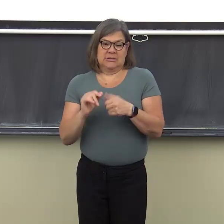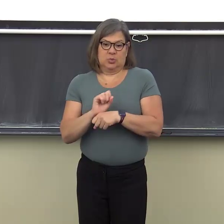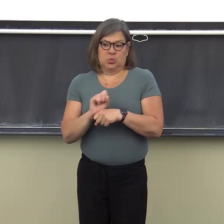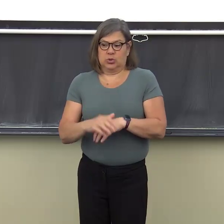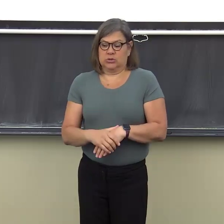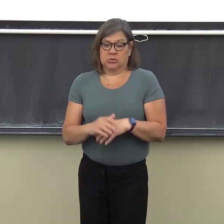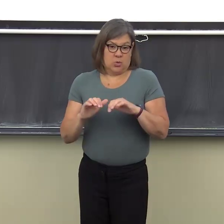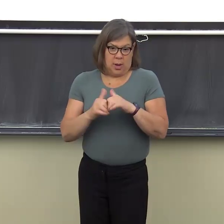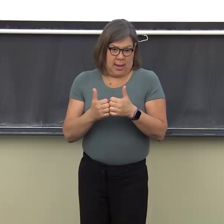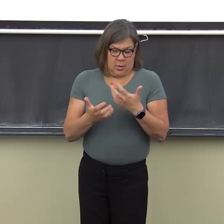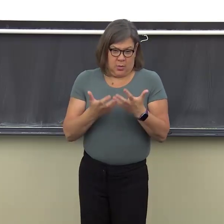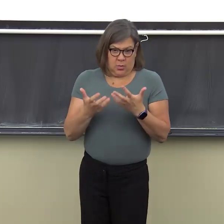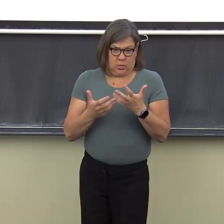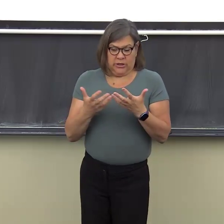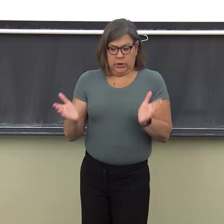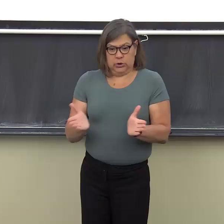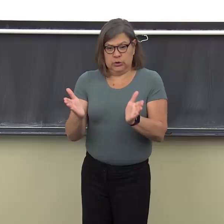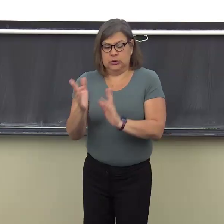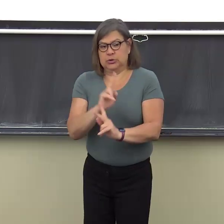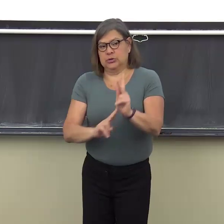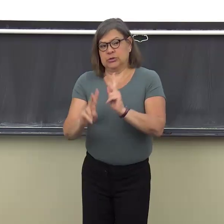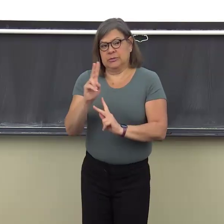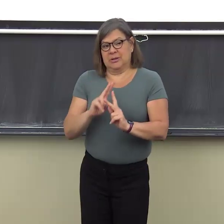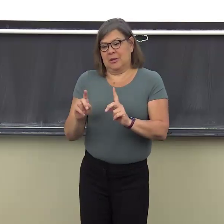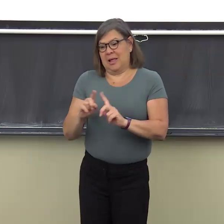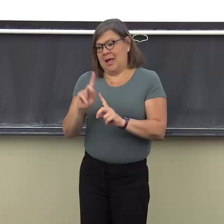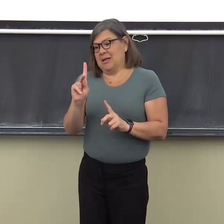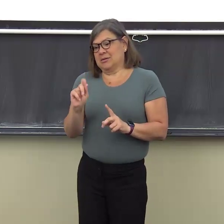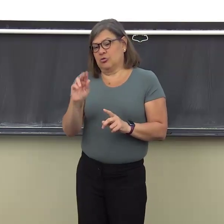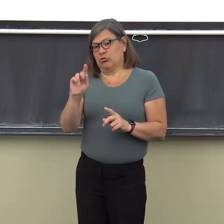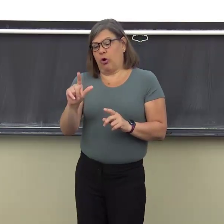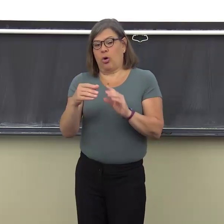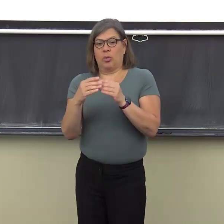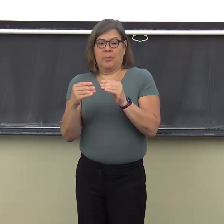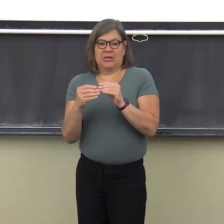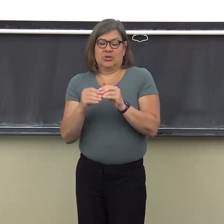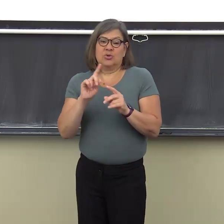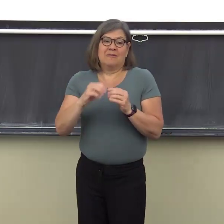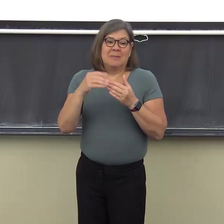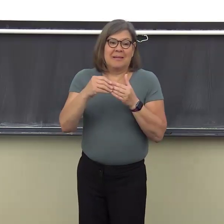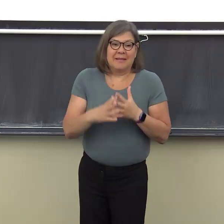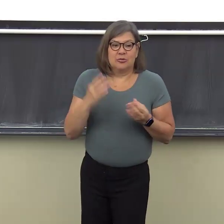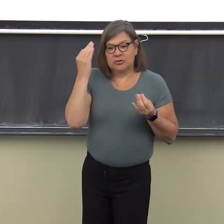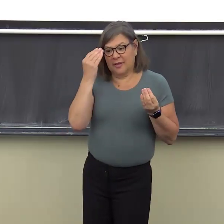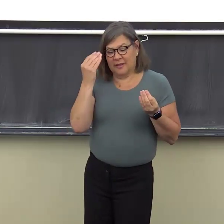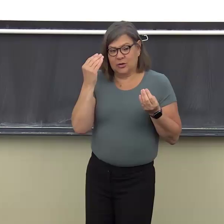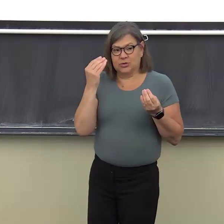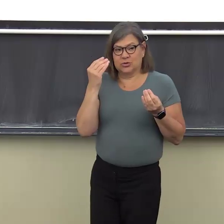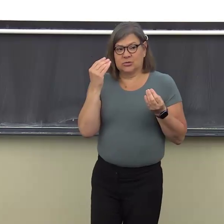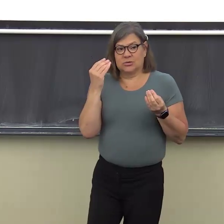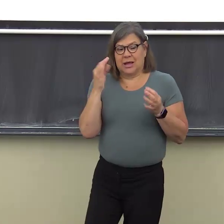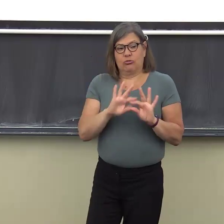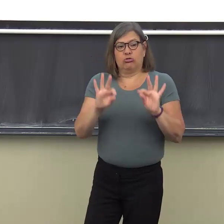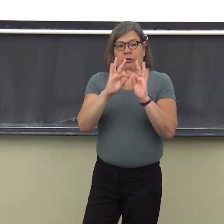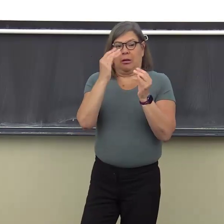in. So how do we encourage people? As Carl said last night, you need to be the leaders and the thinkers, and